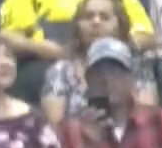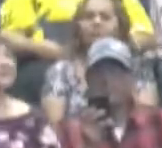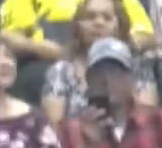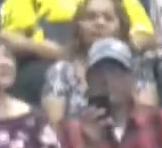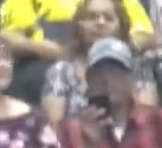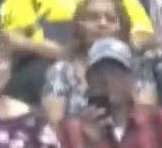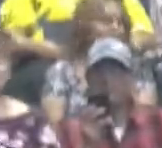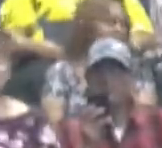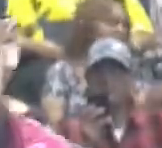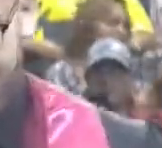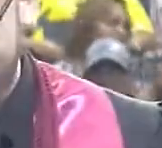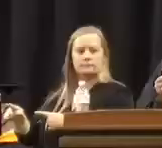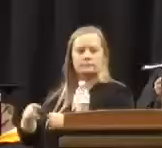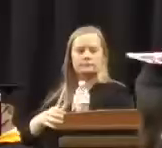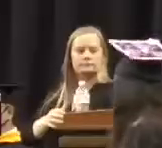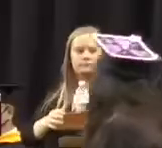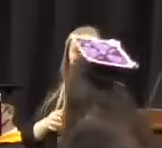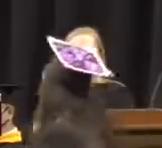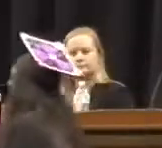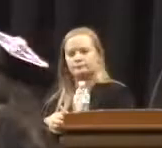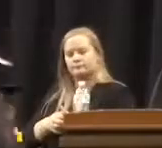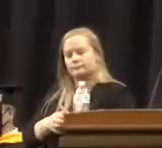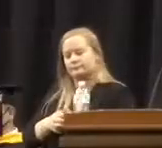Sharon Louise Lopez.